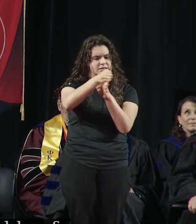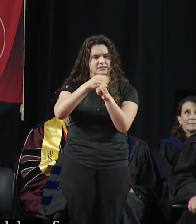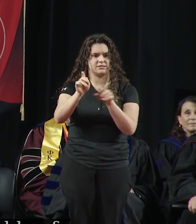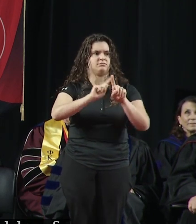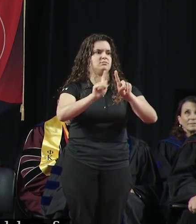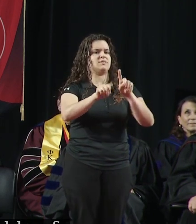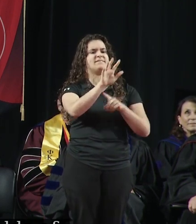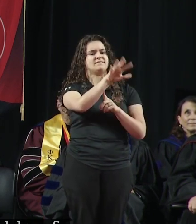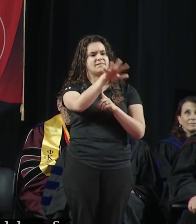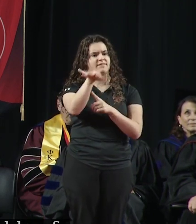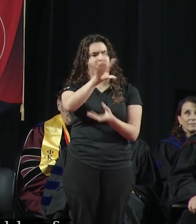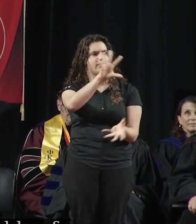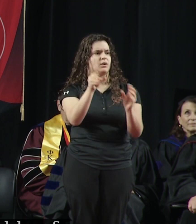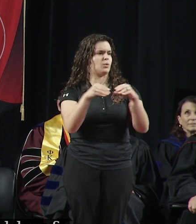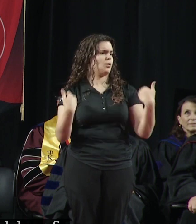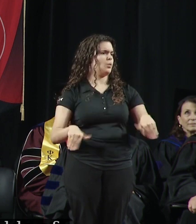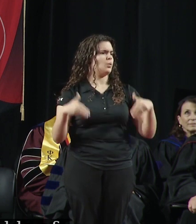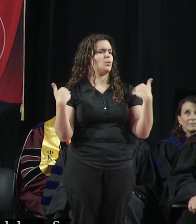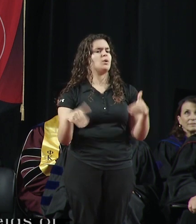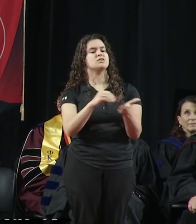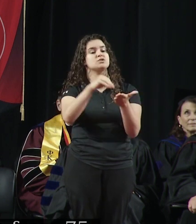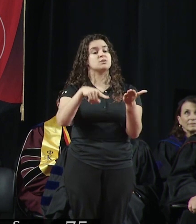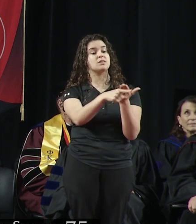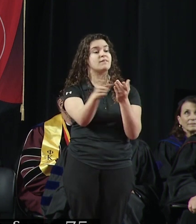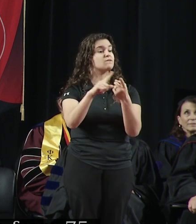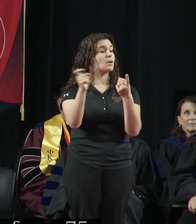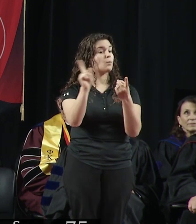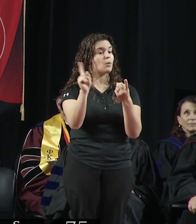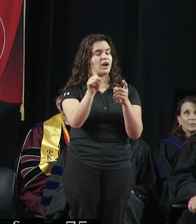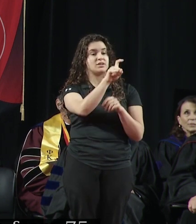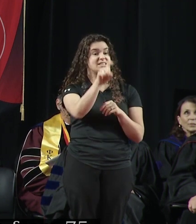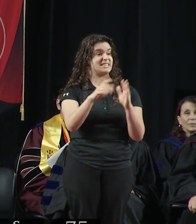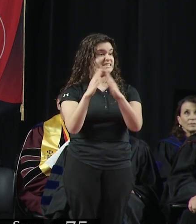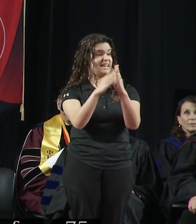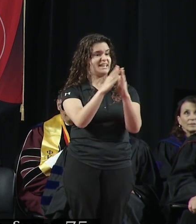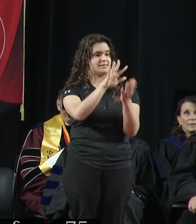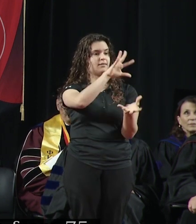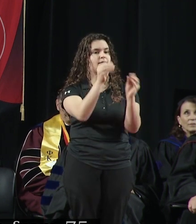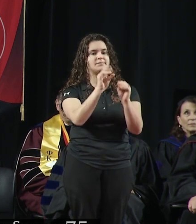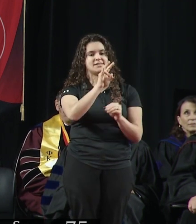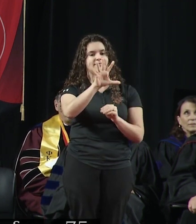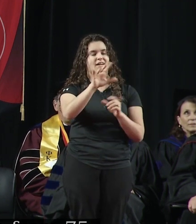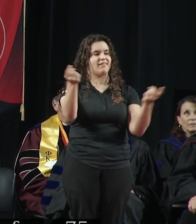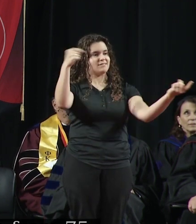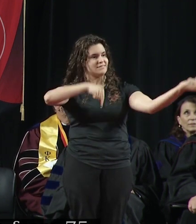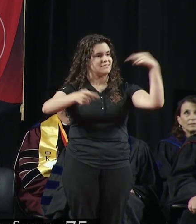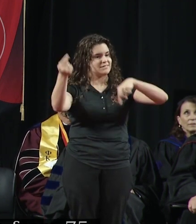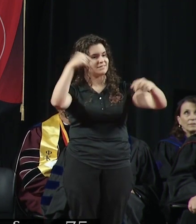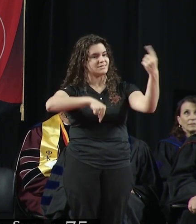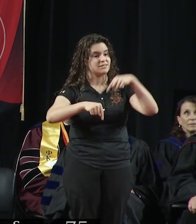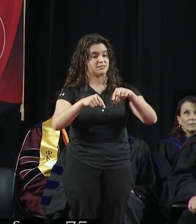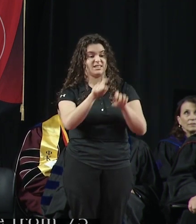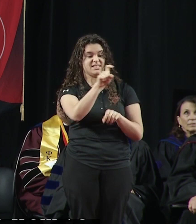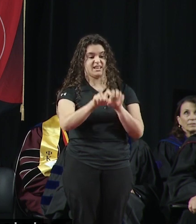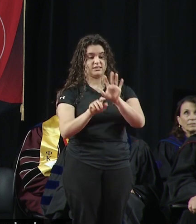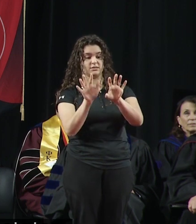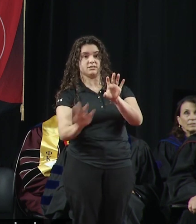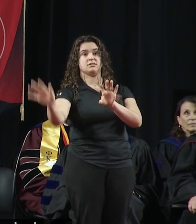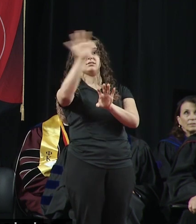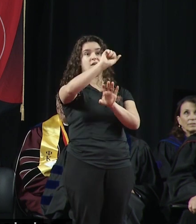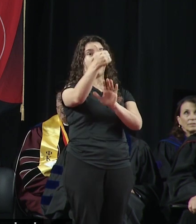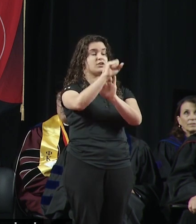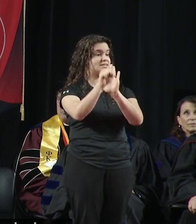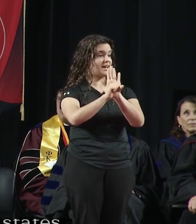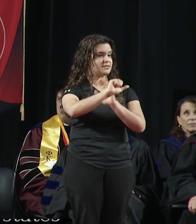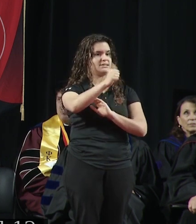study. Students come from 75 Texas cities, 10 US states other than Texas,